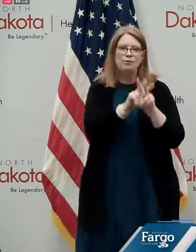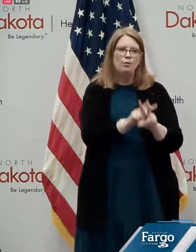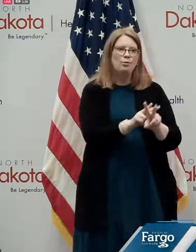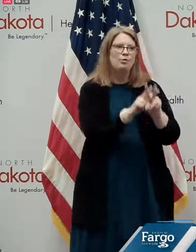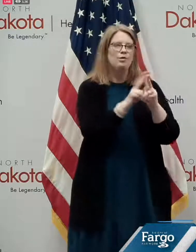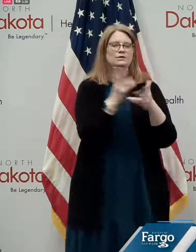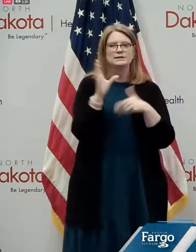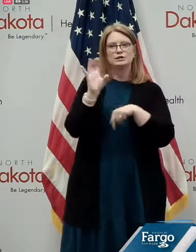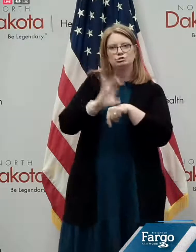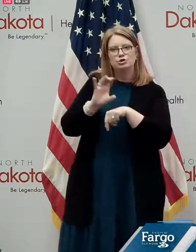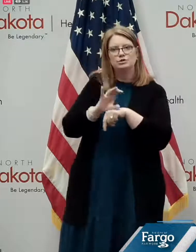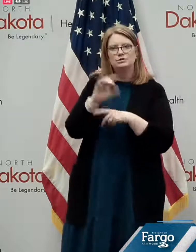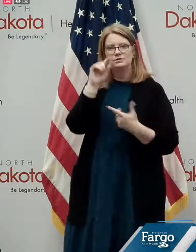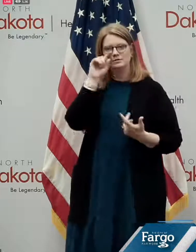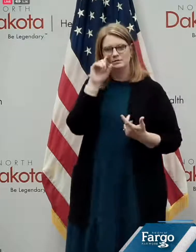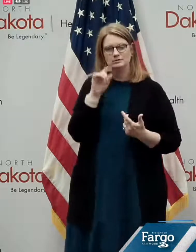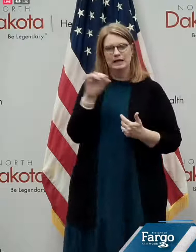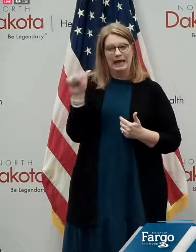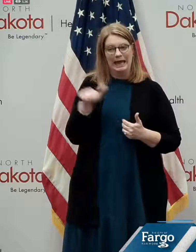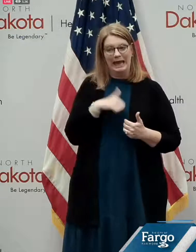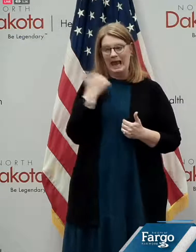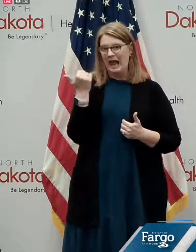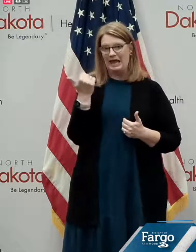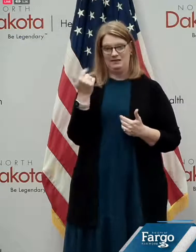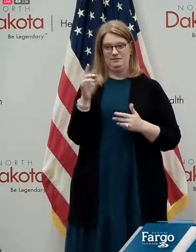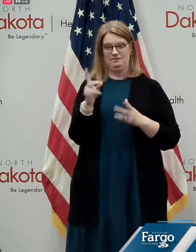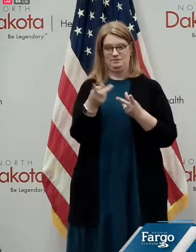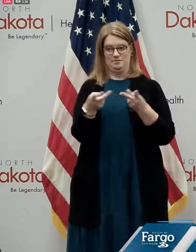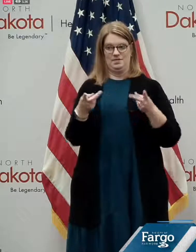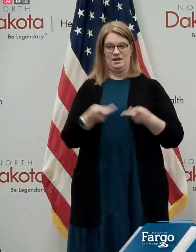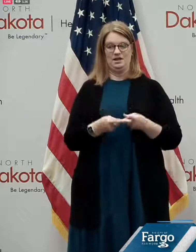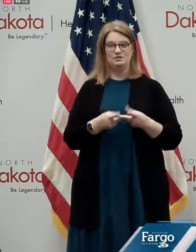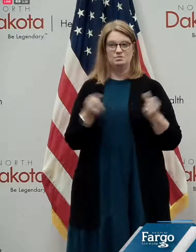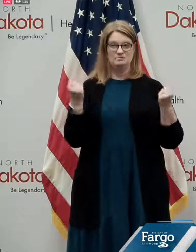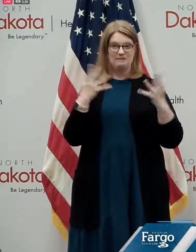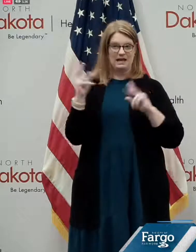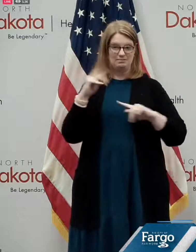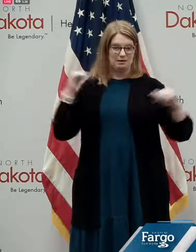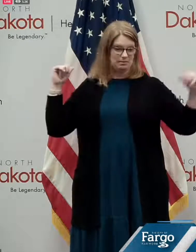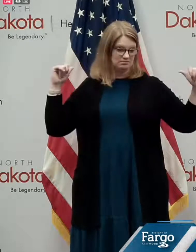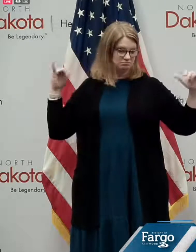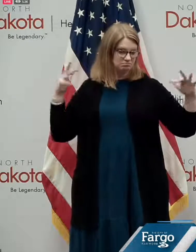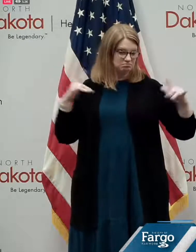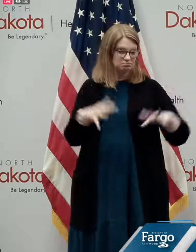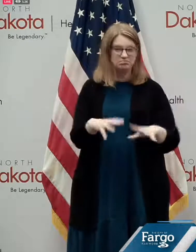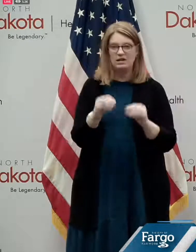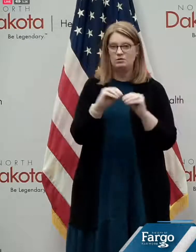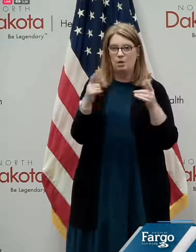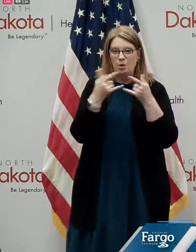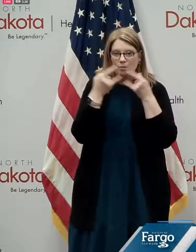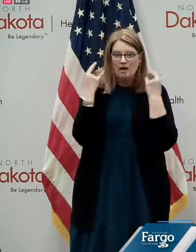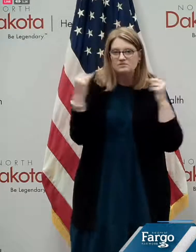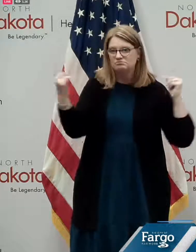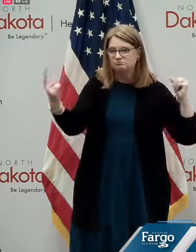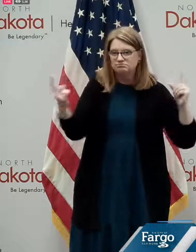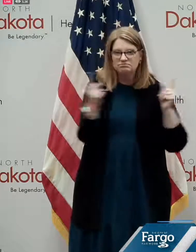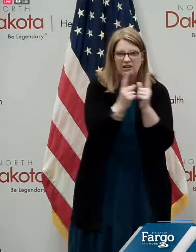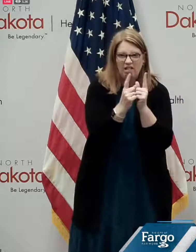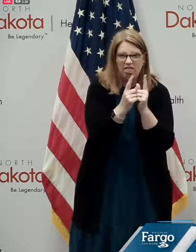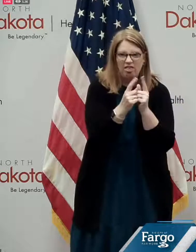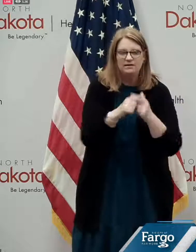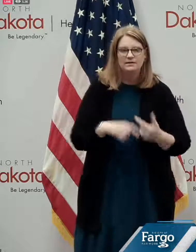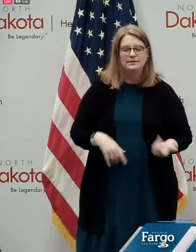happen in church. I mean, and it could happen any place where you've got large crowds and no social distancing and no masks. And so when people are in those situations, they